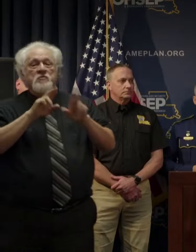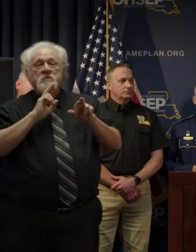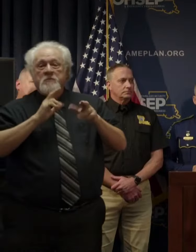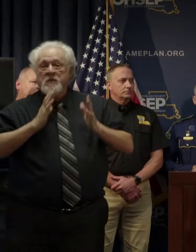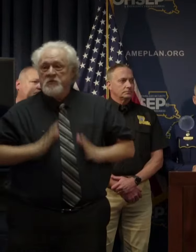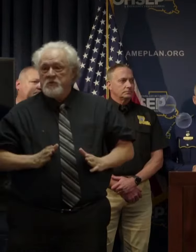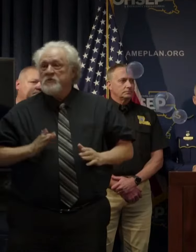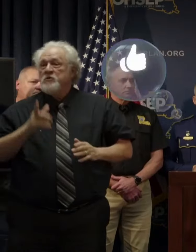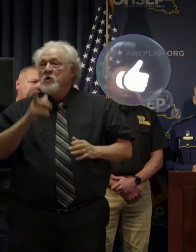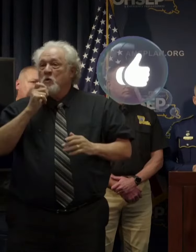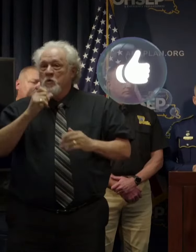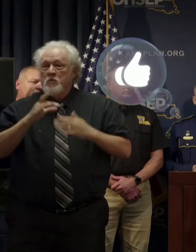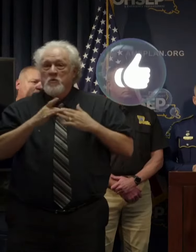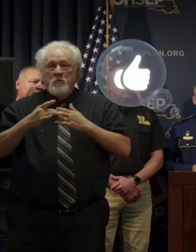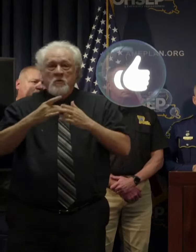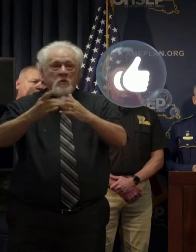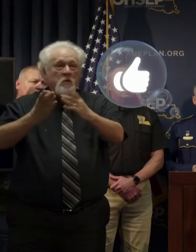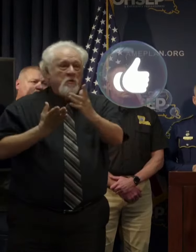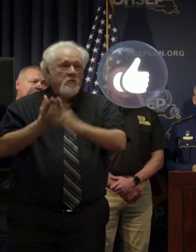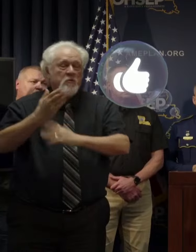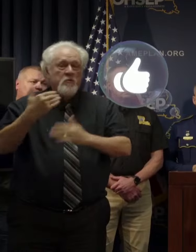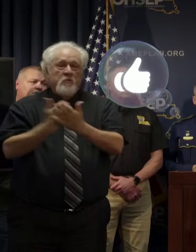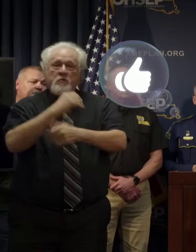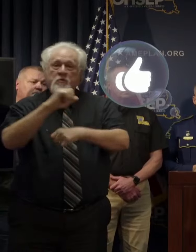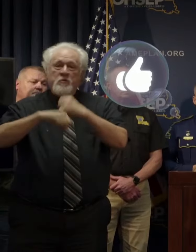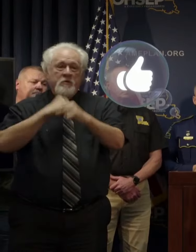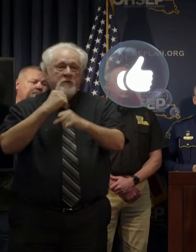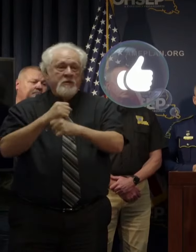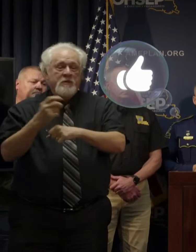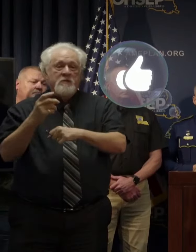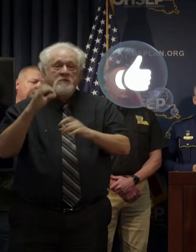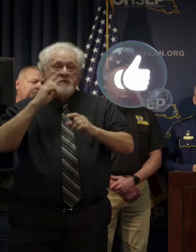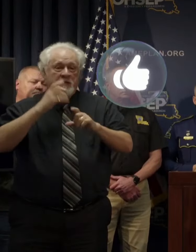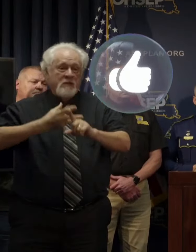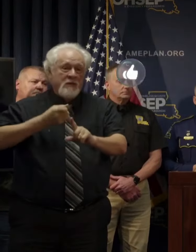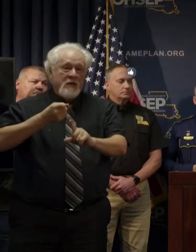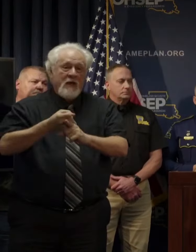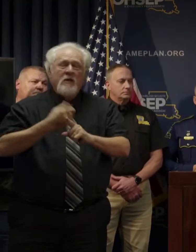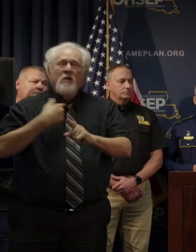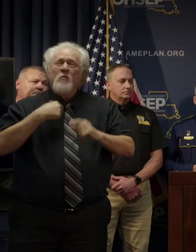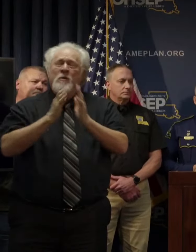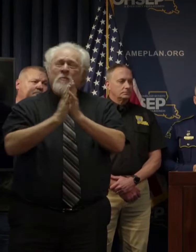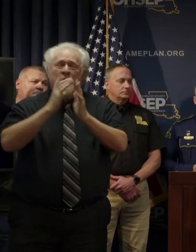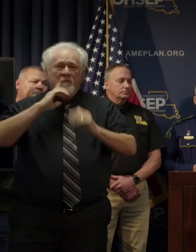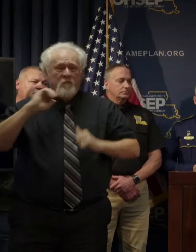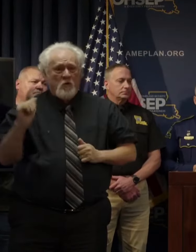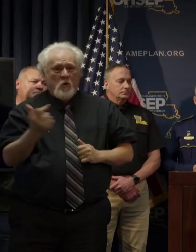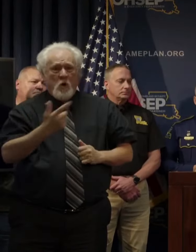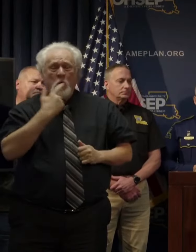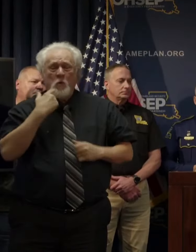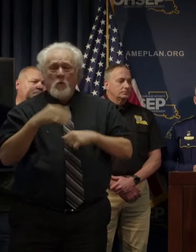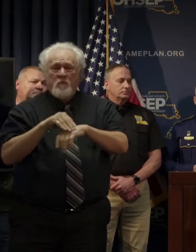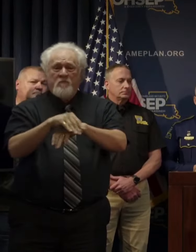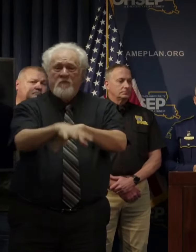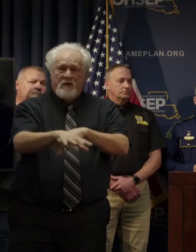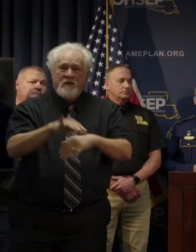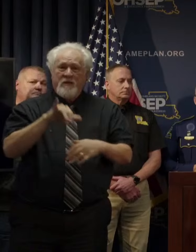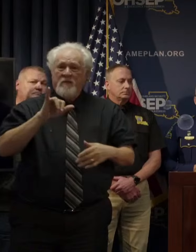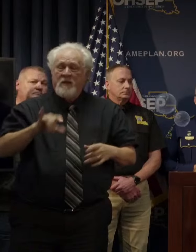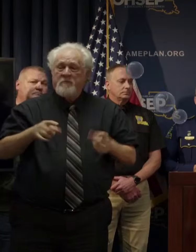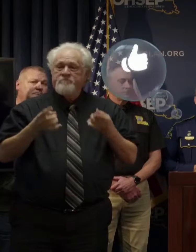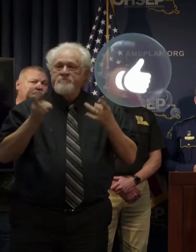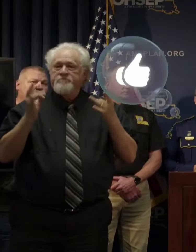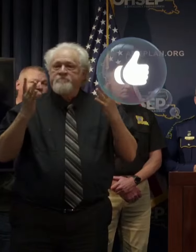New Year's Day terror attack. We continue to pray for all of those that were affected by that